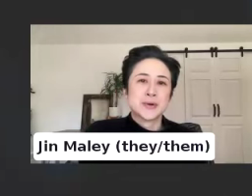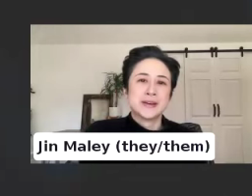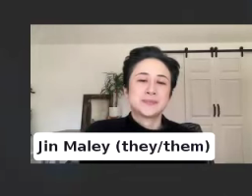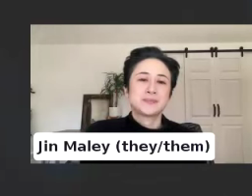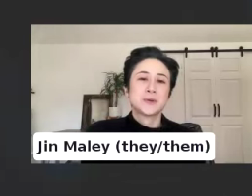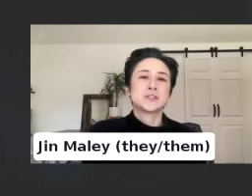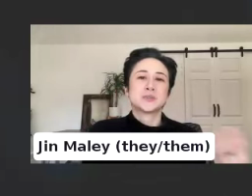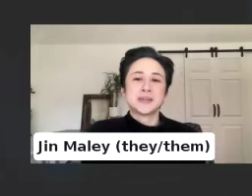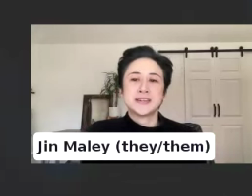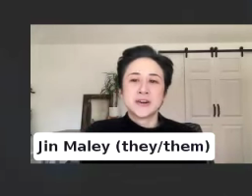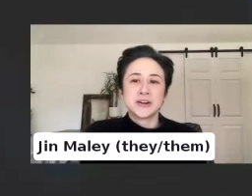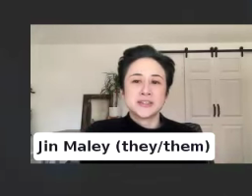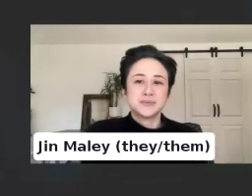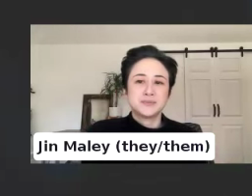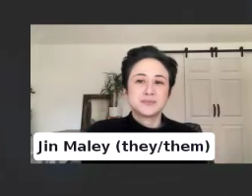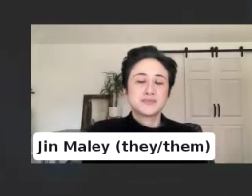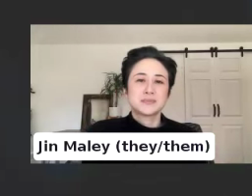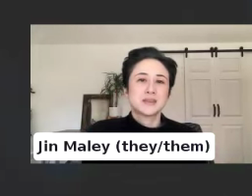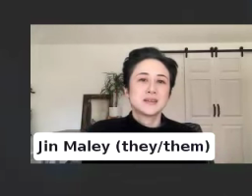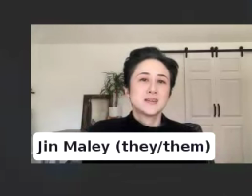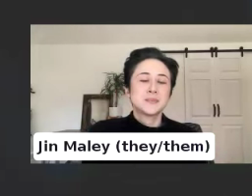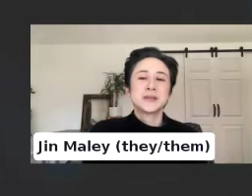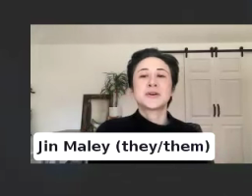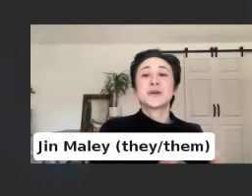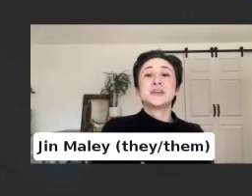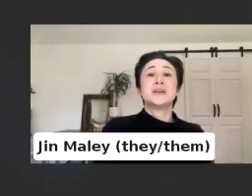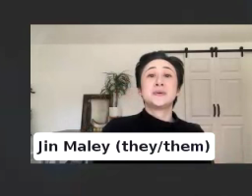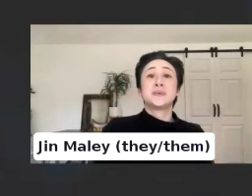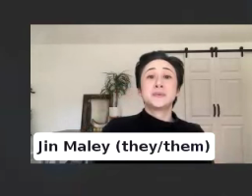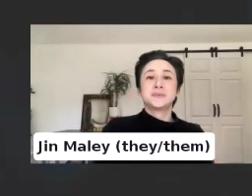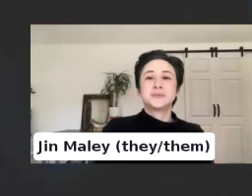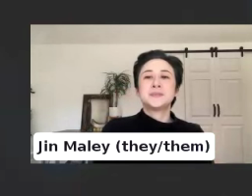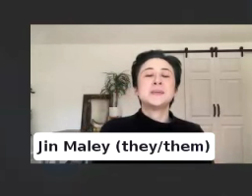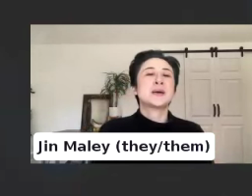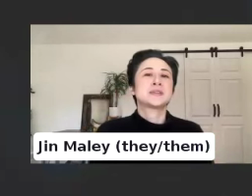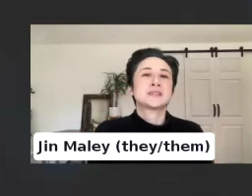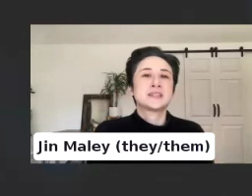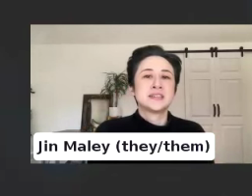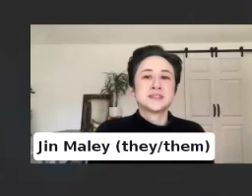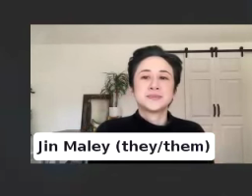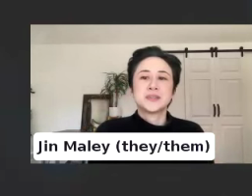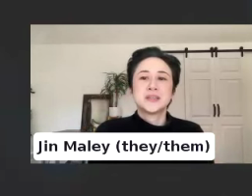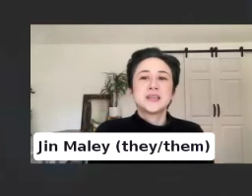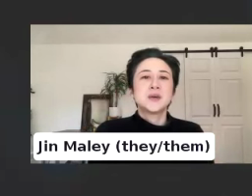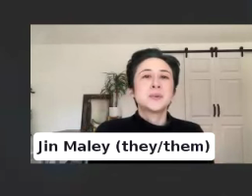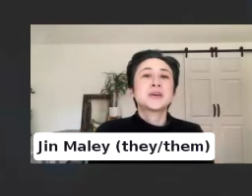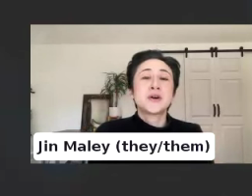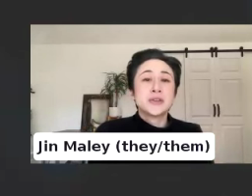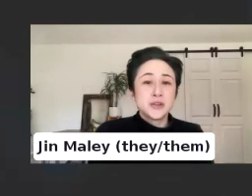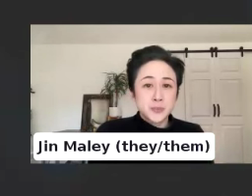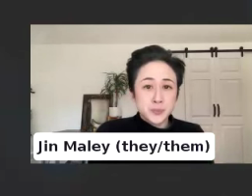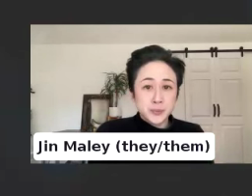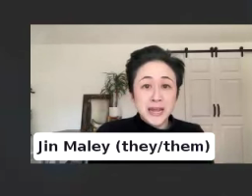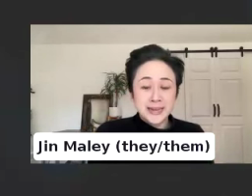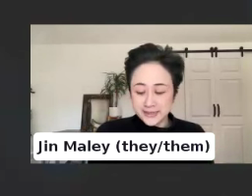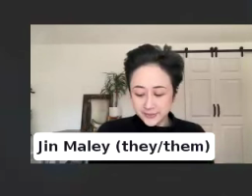at this point. We're just picking a card. Pick a card that maybe I wasn't clear. Pick a card